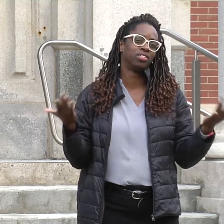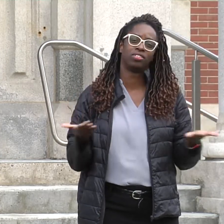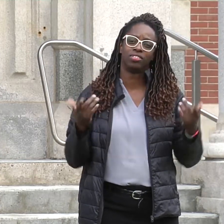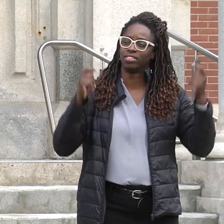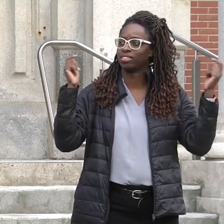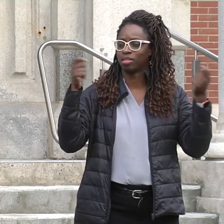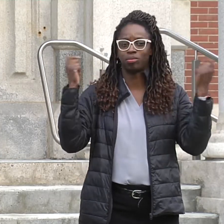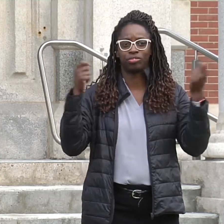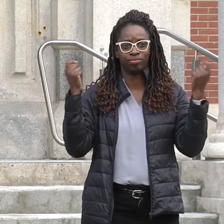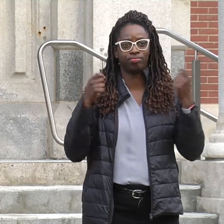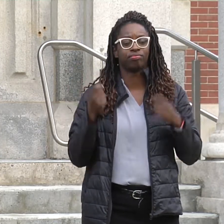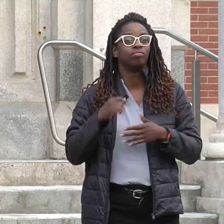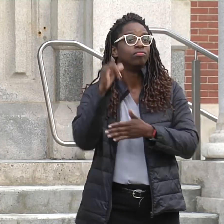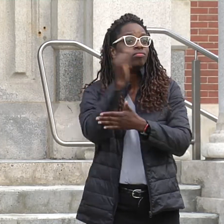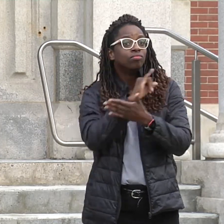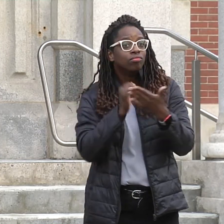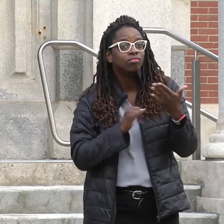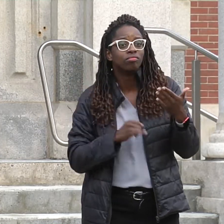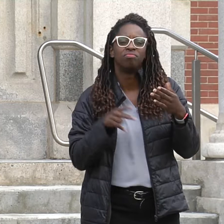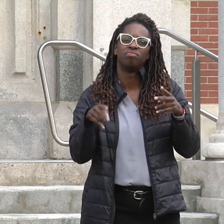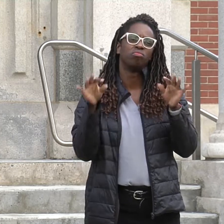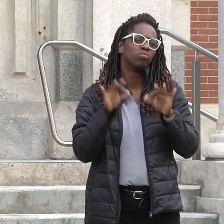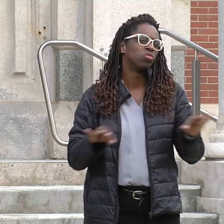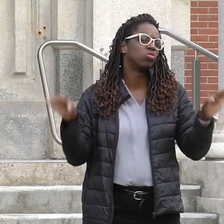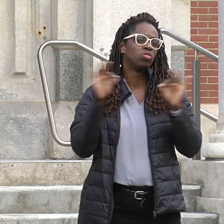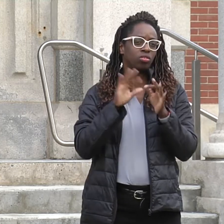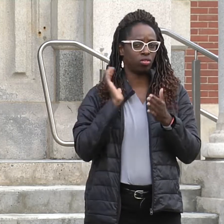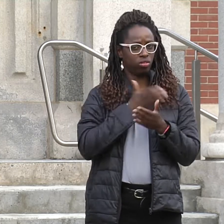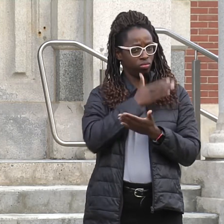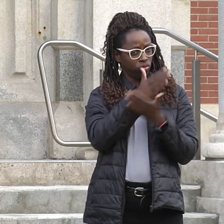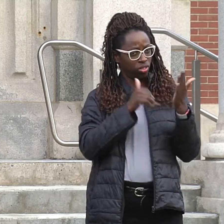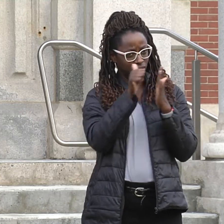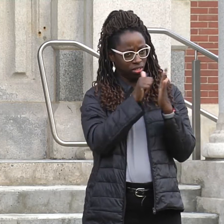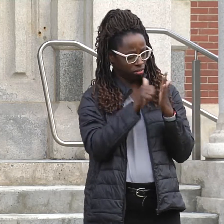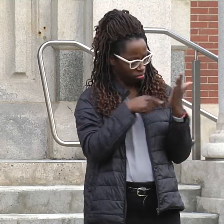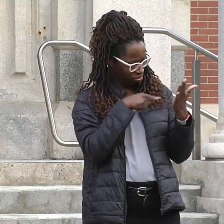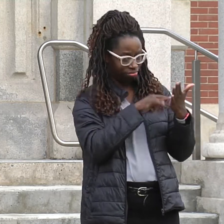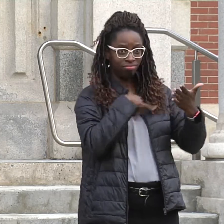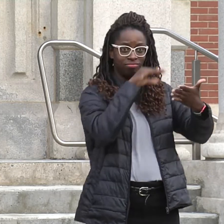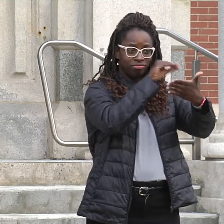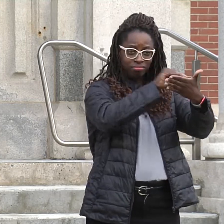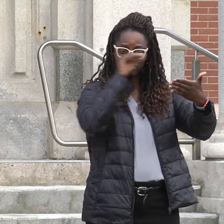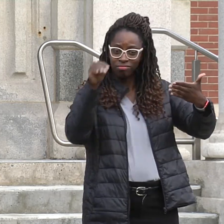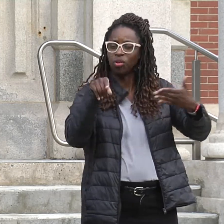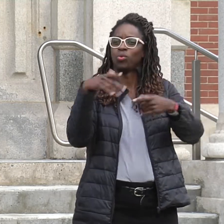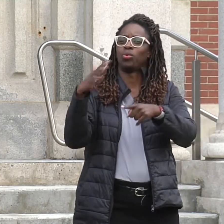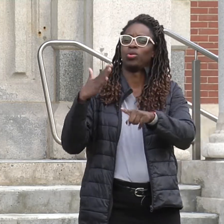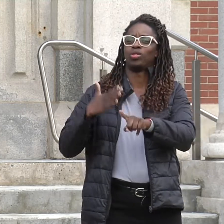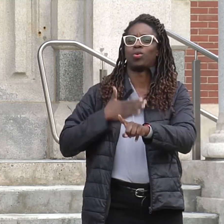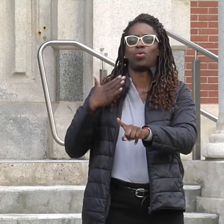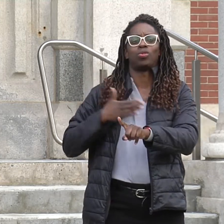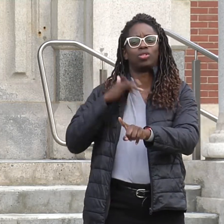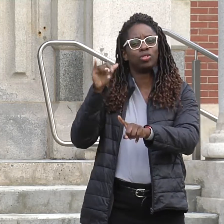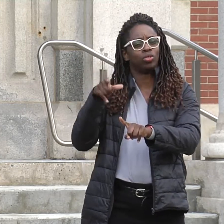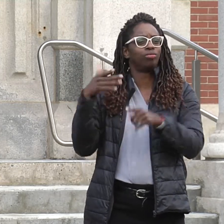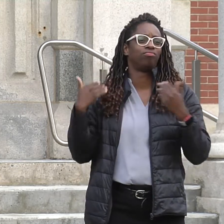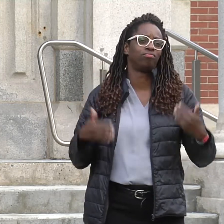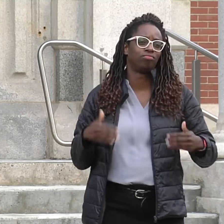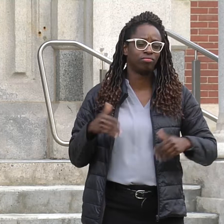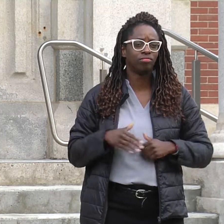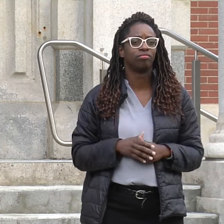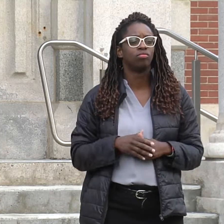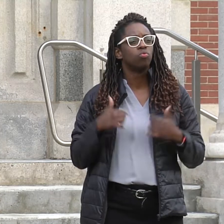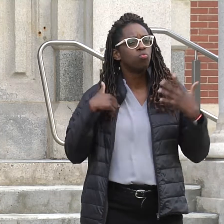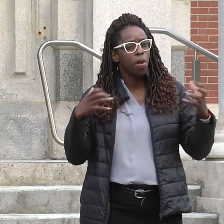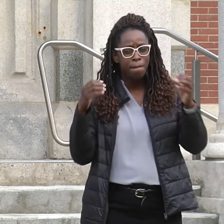important part of our joy agenda. It is important throughout the city of Boston that we do more public art